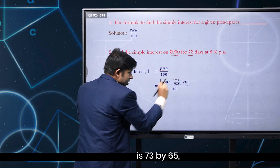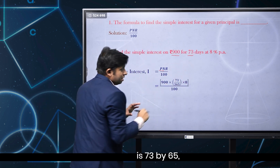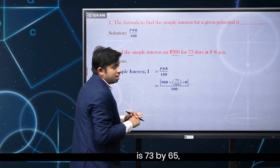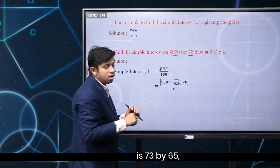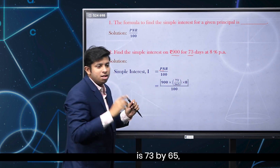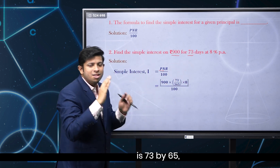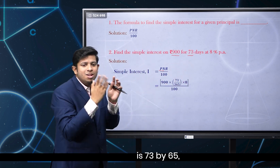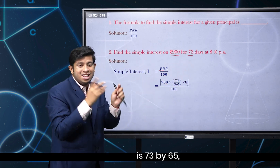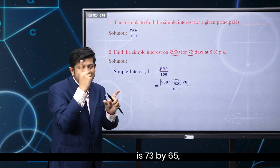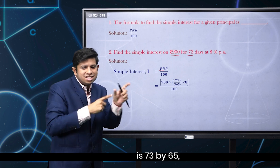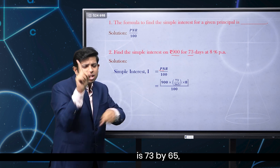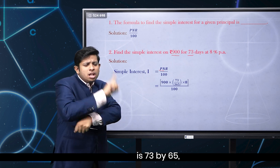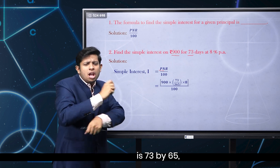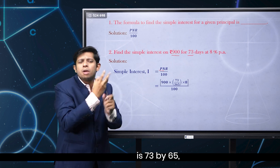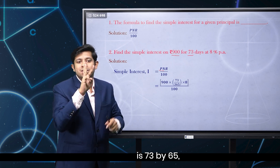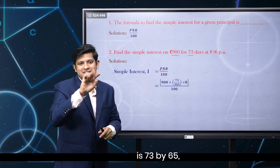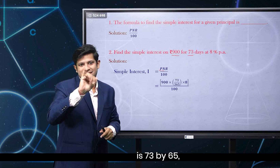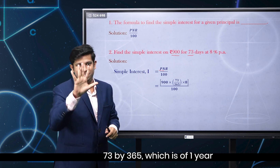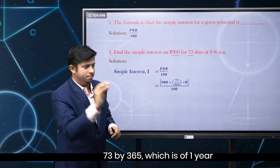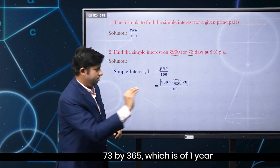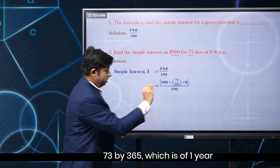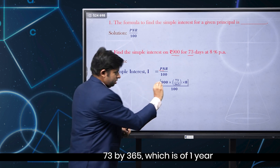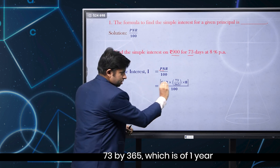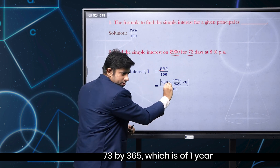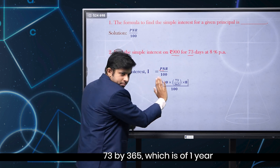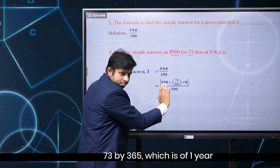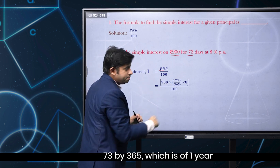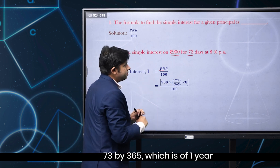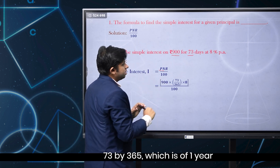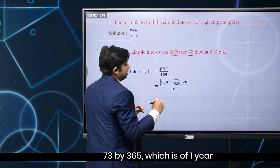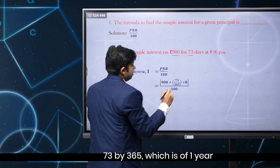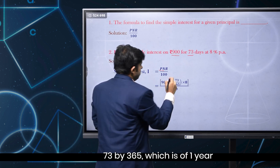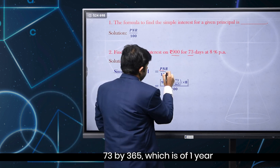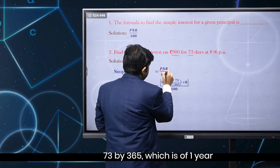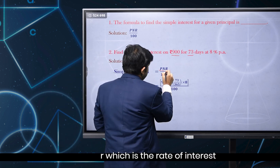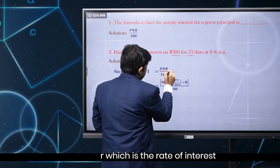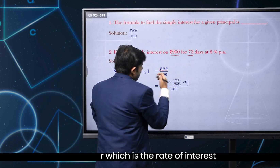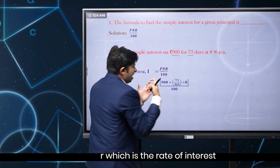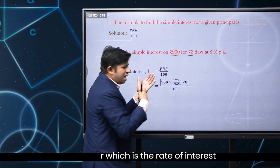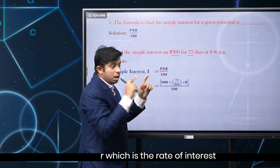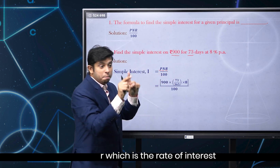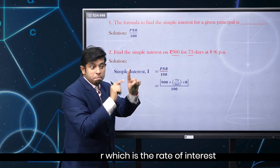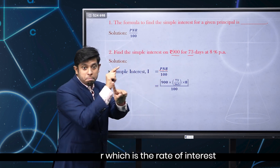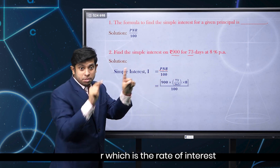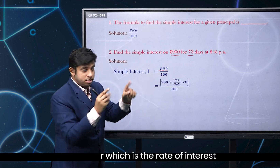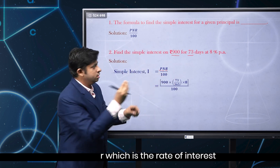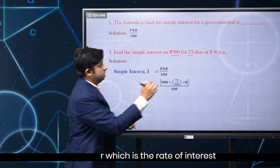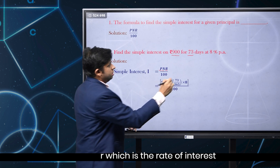is 73 by 65, 73 by 365, which is of 1 year. R, which is the rate